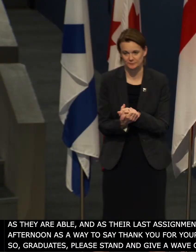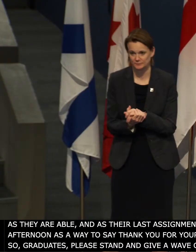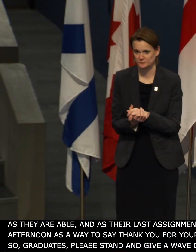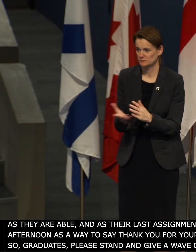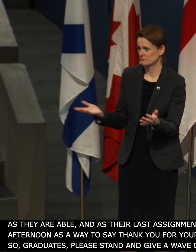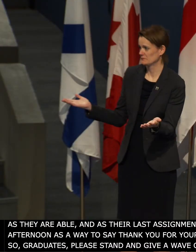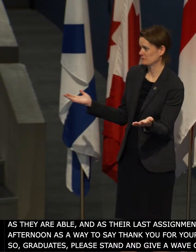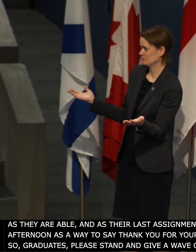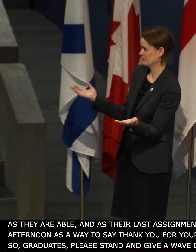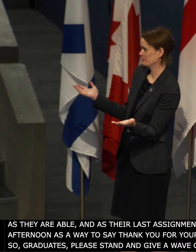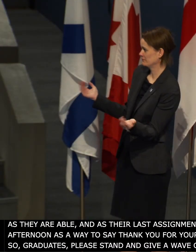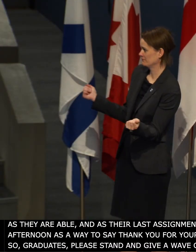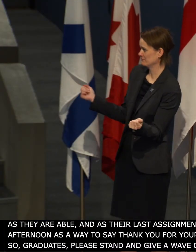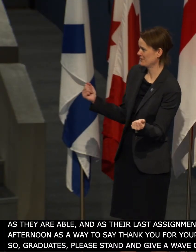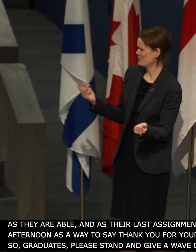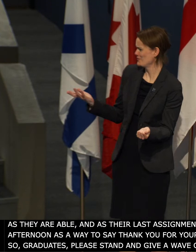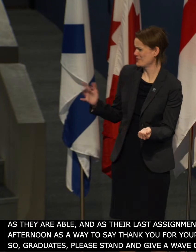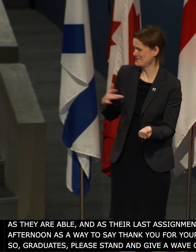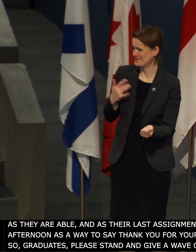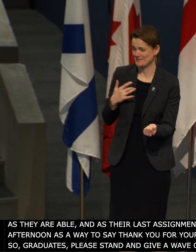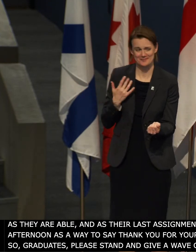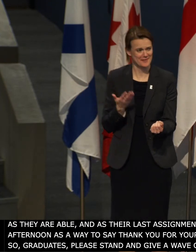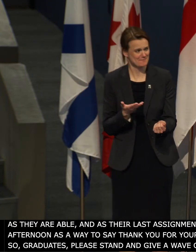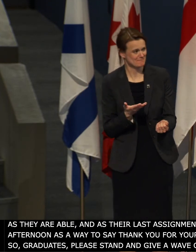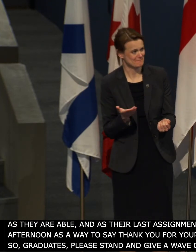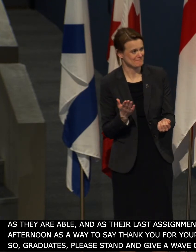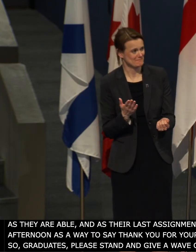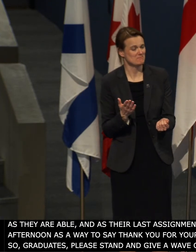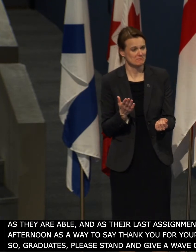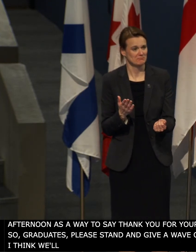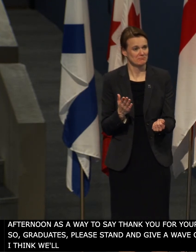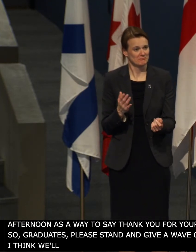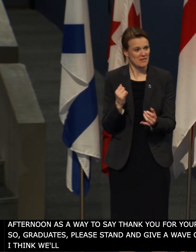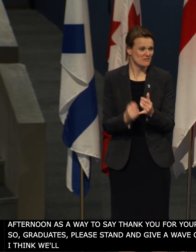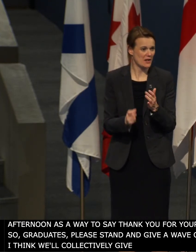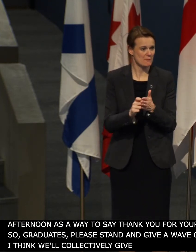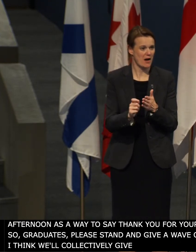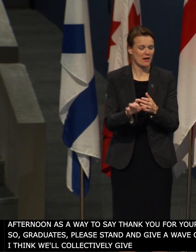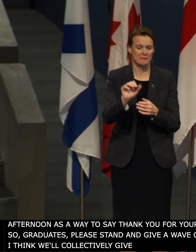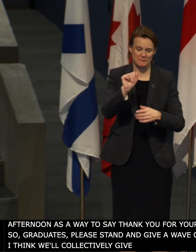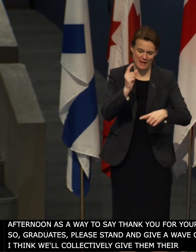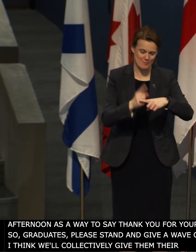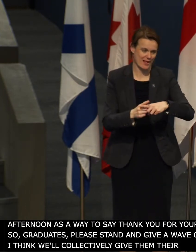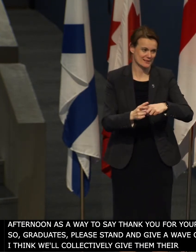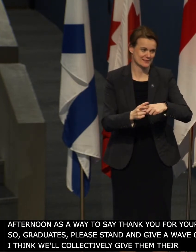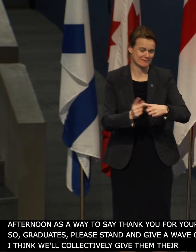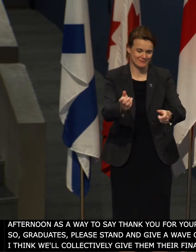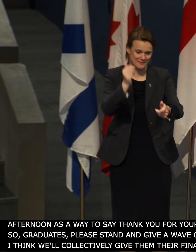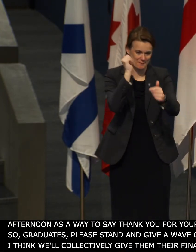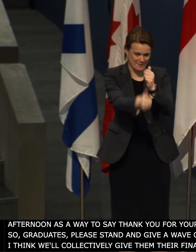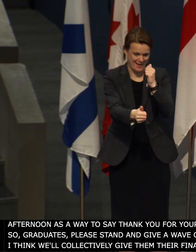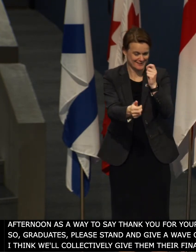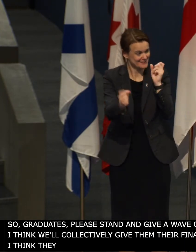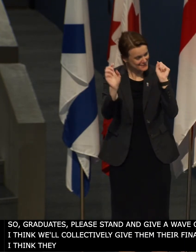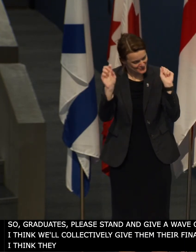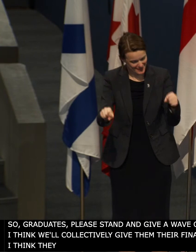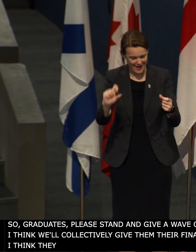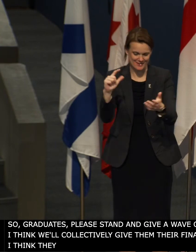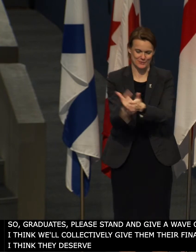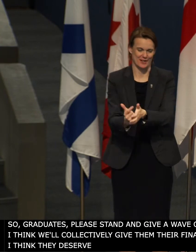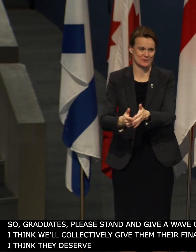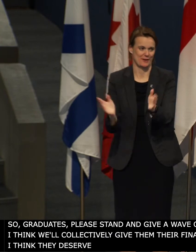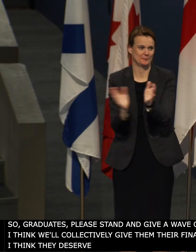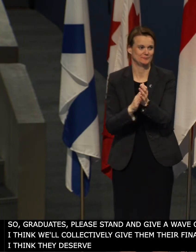I think we should we'll collectively give them their final mark. I think they deserve an A+. You can now officially